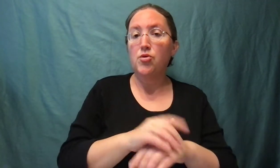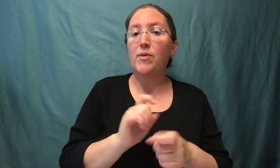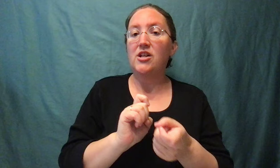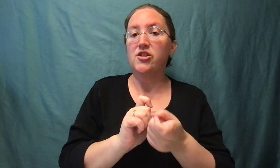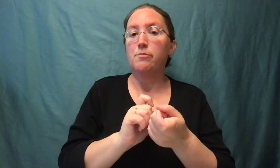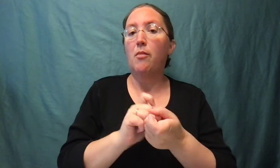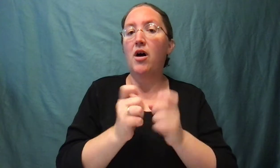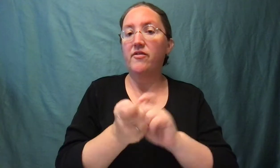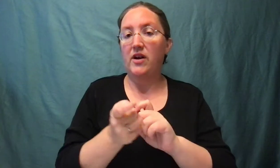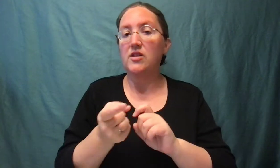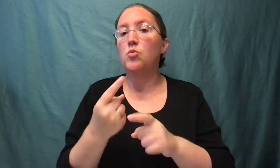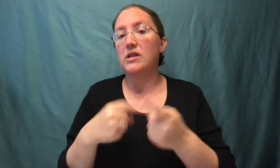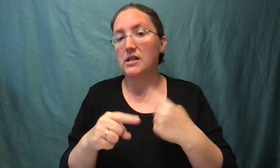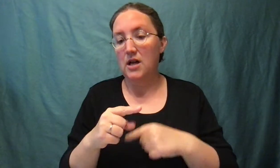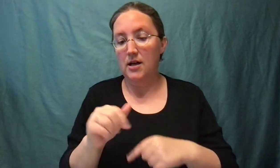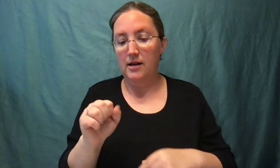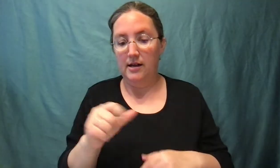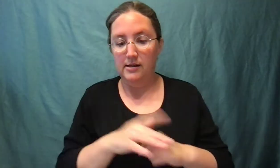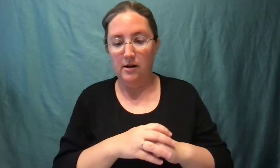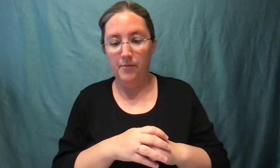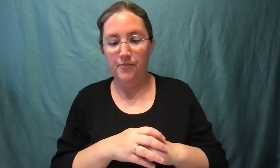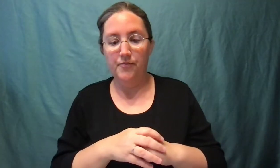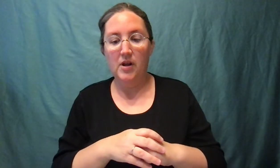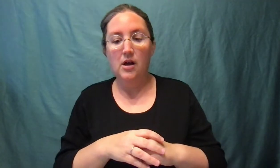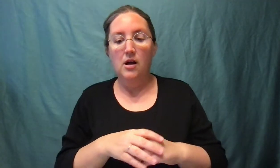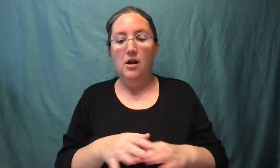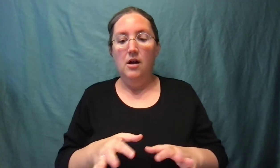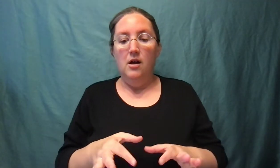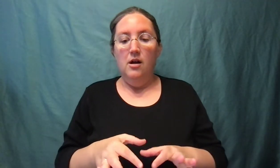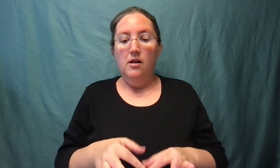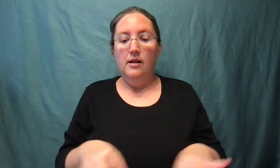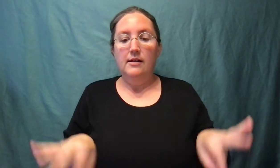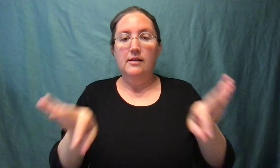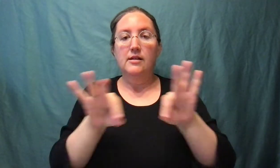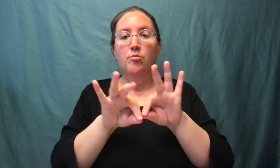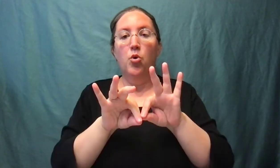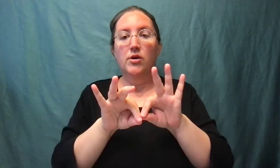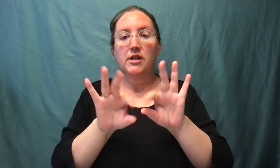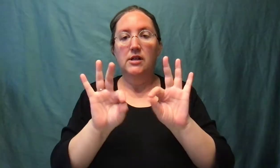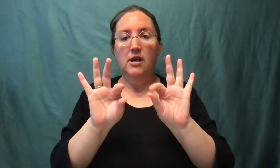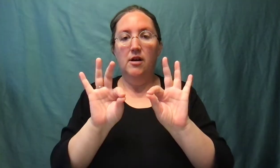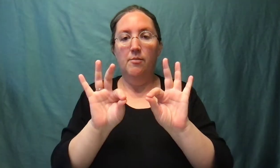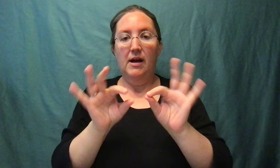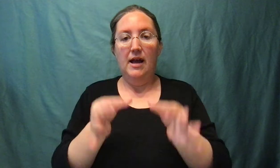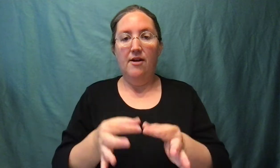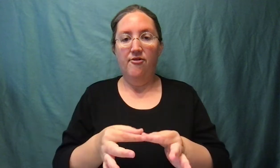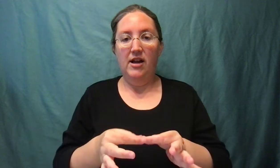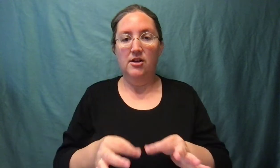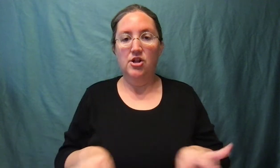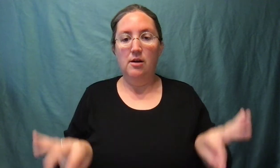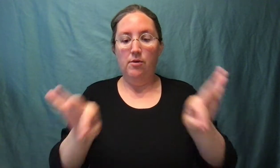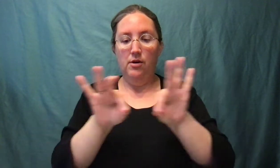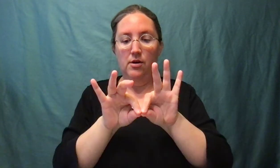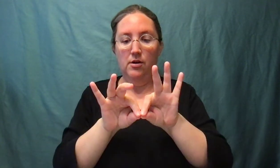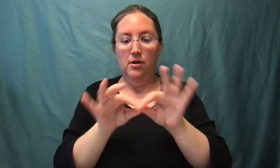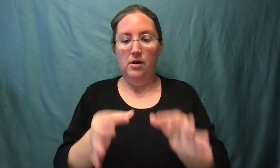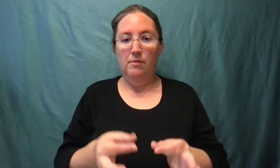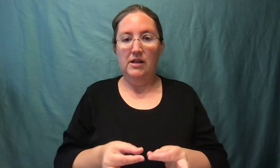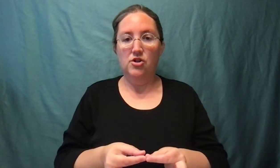could just modify this one sign in ASL. Next is important. My F hand shape makes a